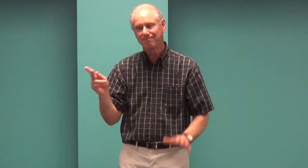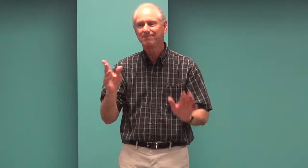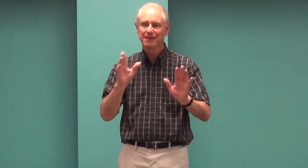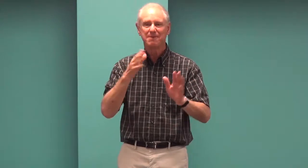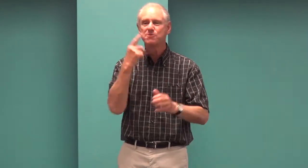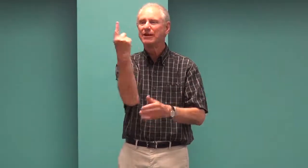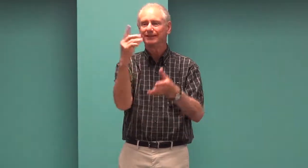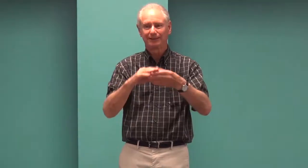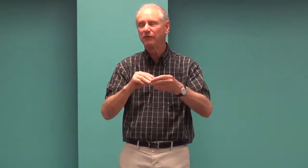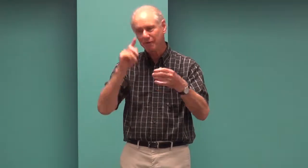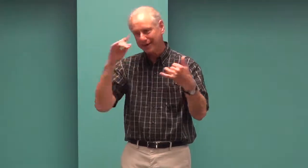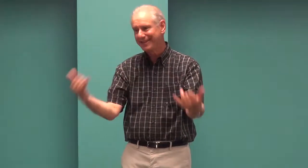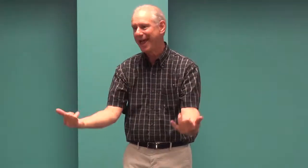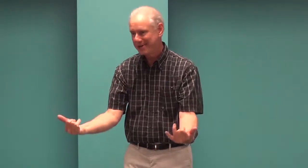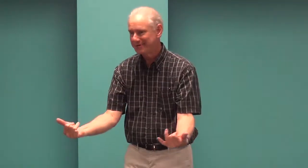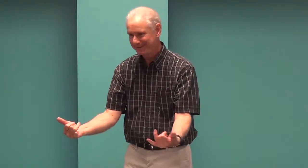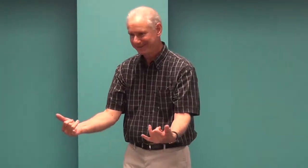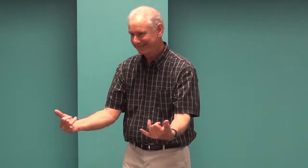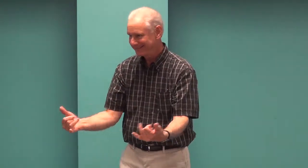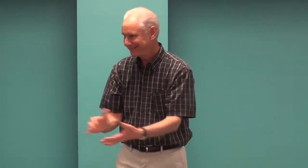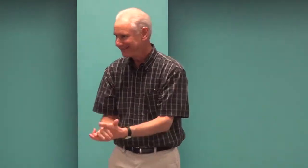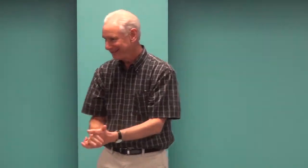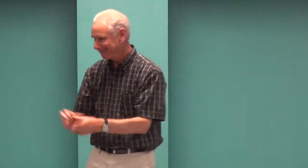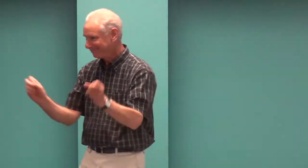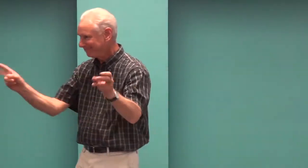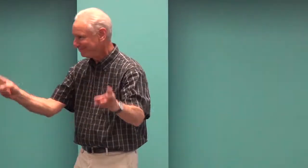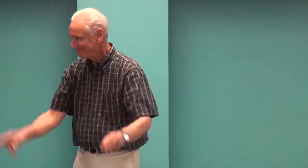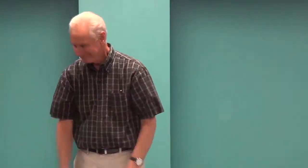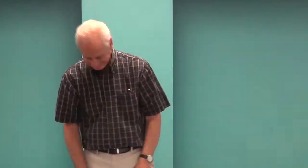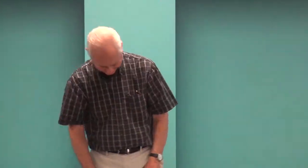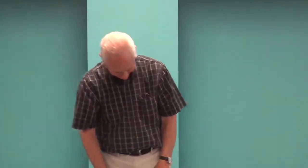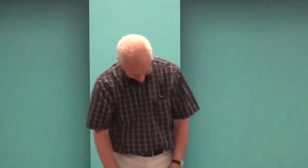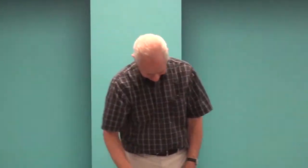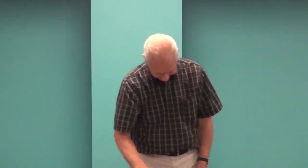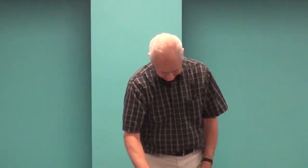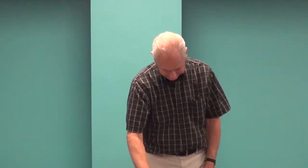stories I could tell you about them, but I'll just tell you that one story for today, okay?